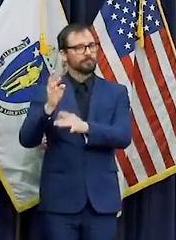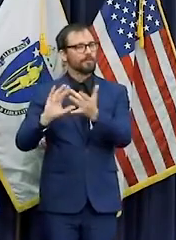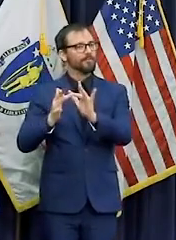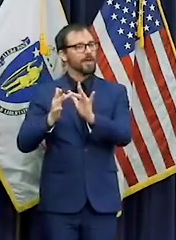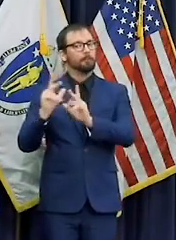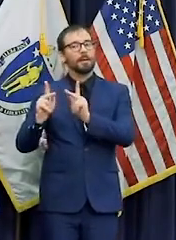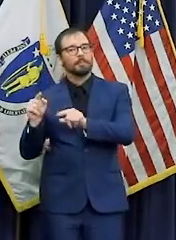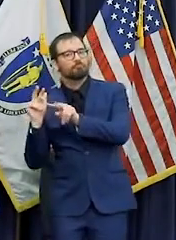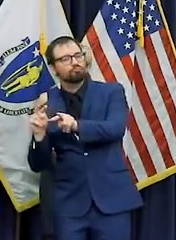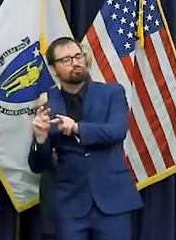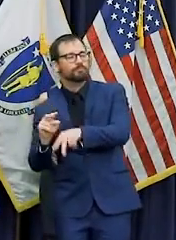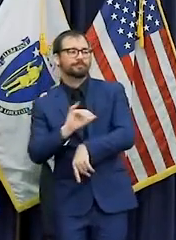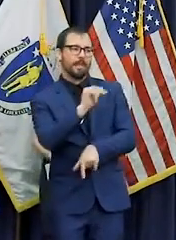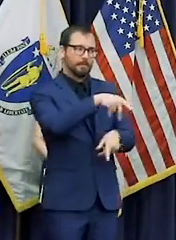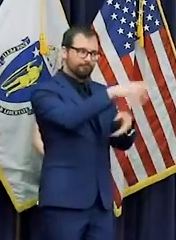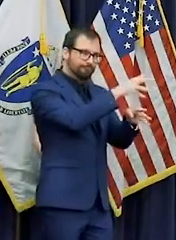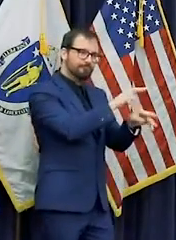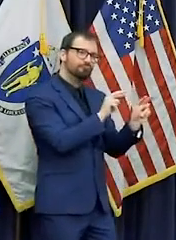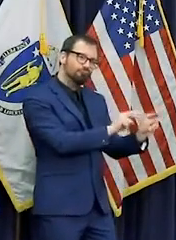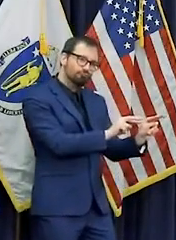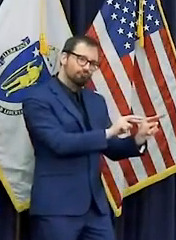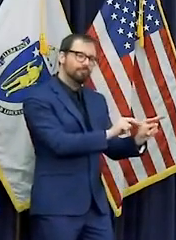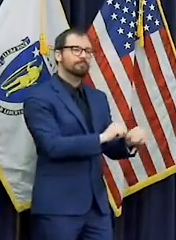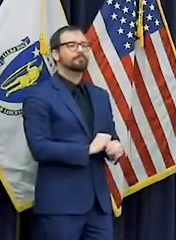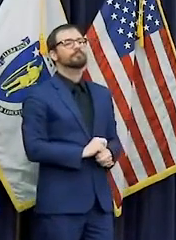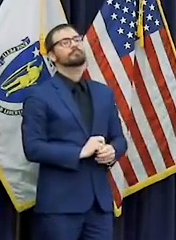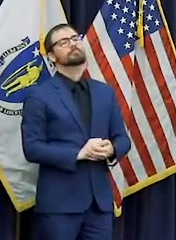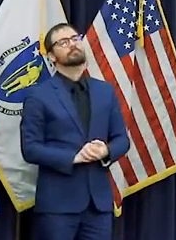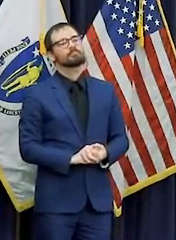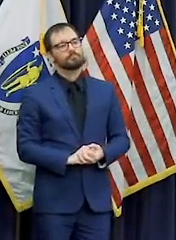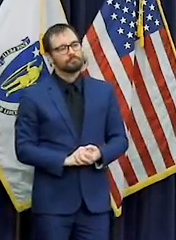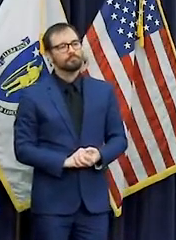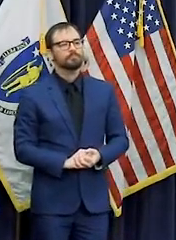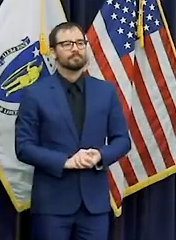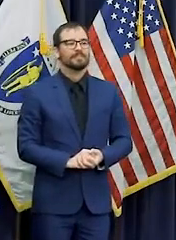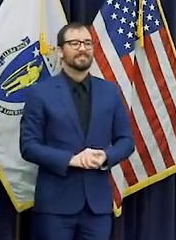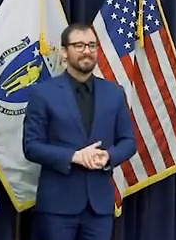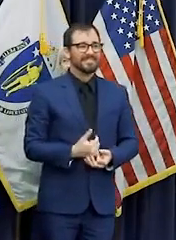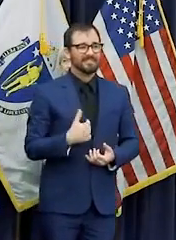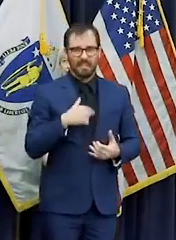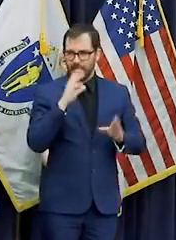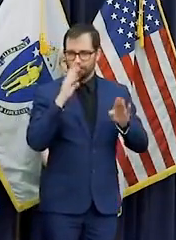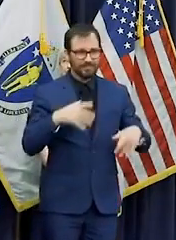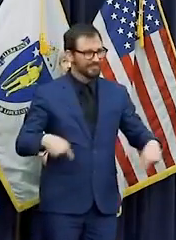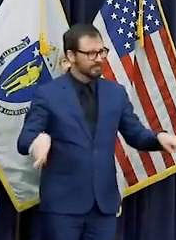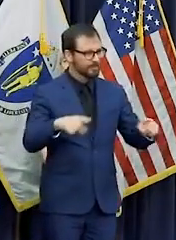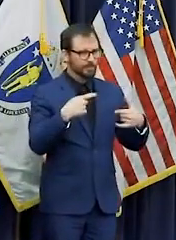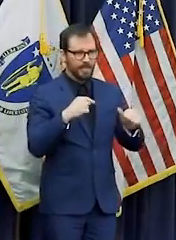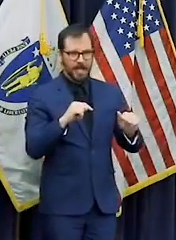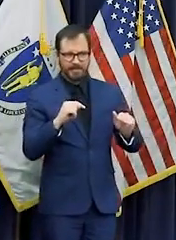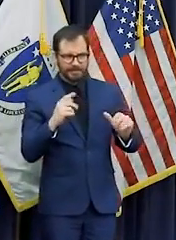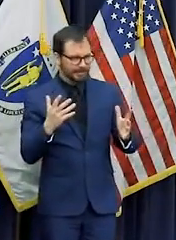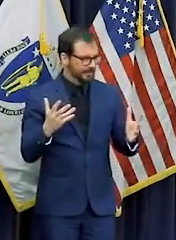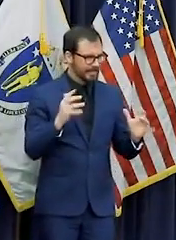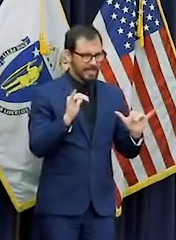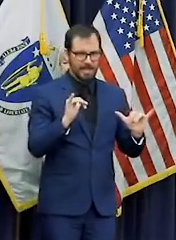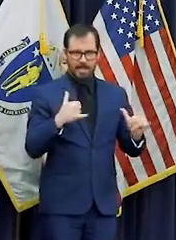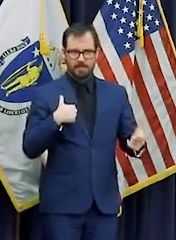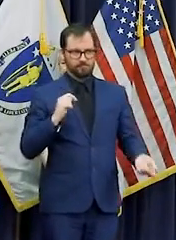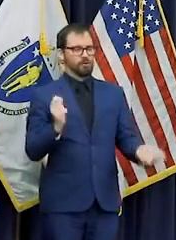I also sense a loss of purpose. As we all know, purpose is what drives